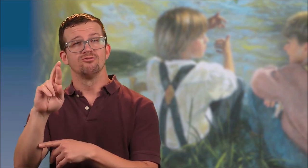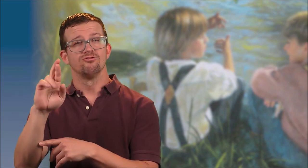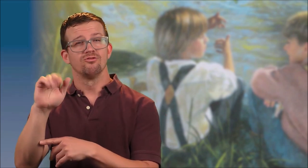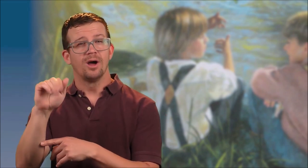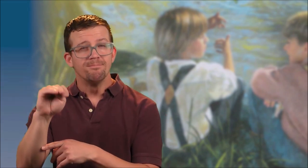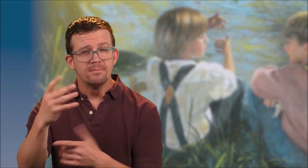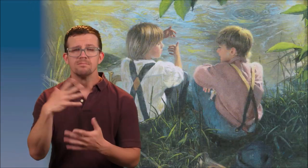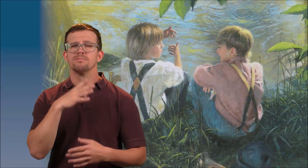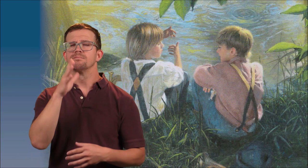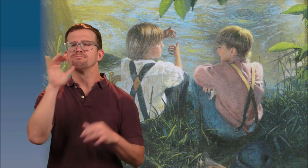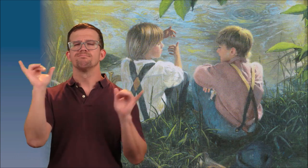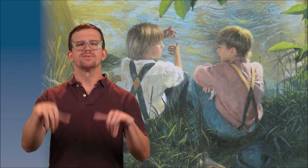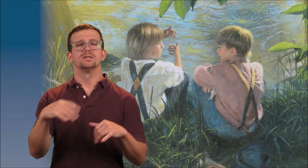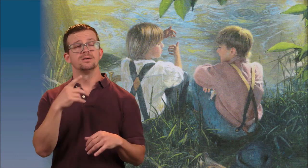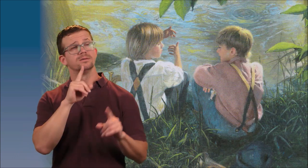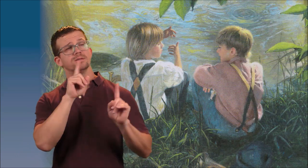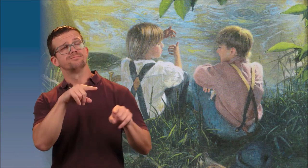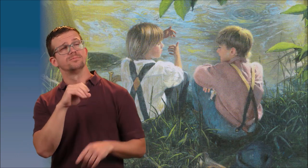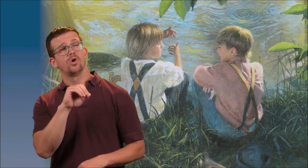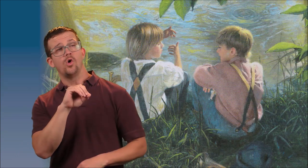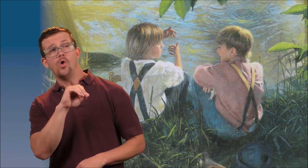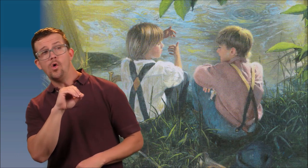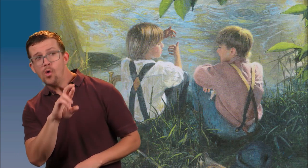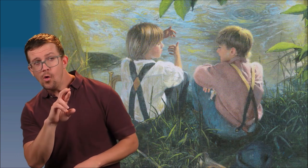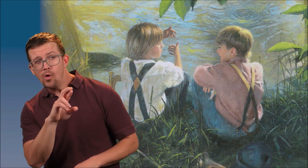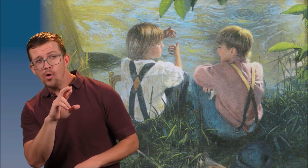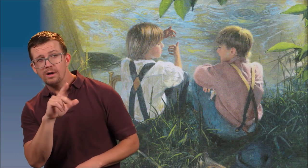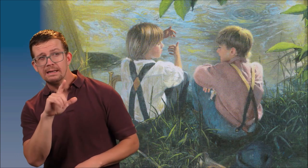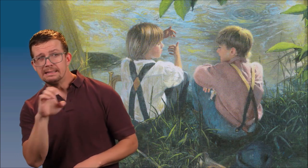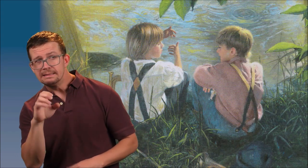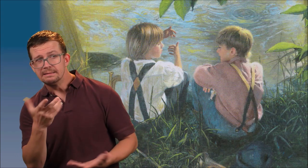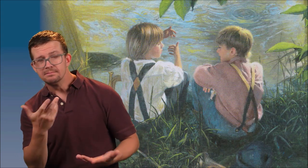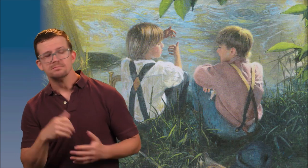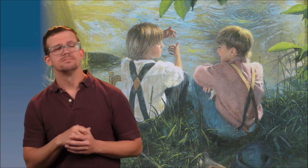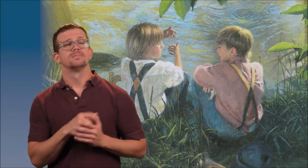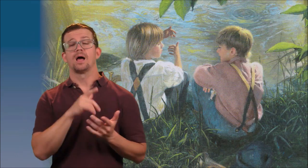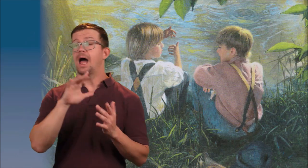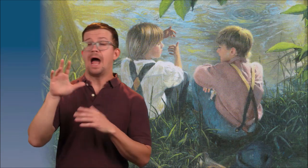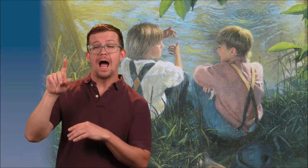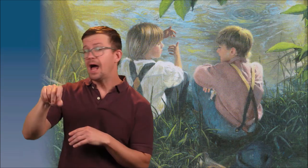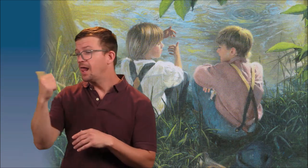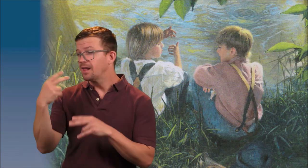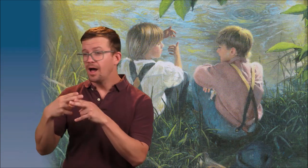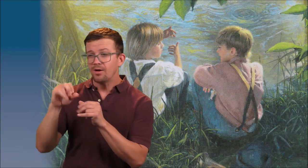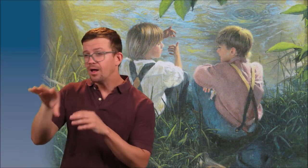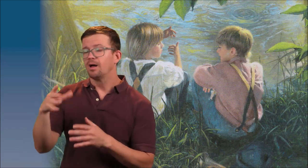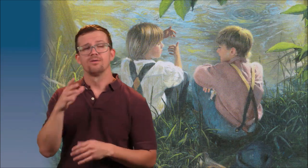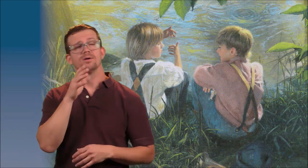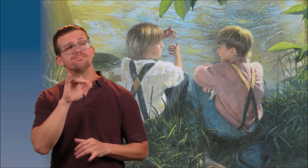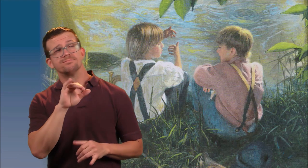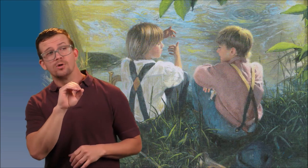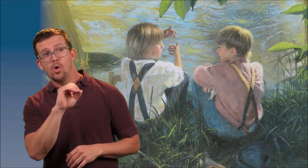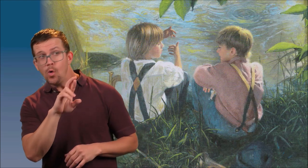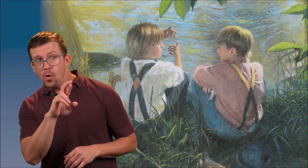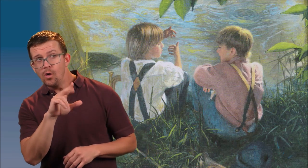fancier names, like Beauregard and Bertram. But ma kept saying, or